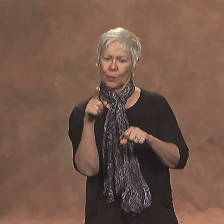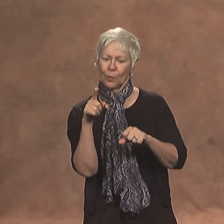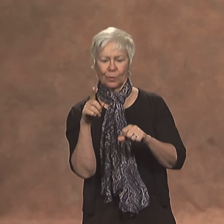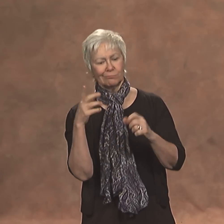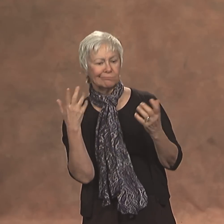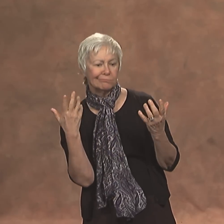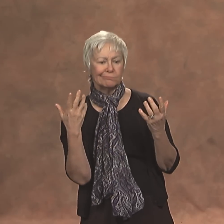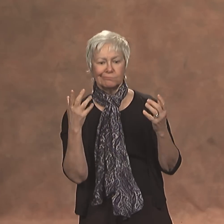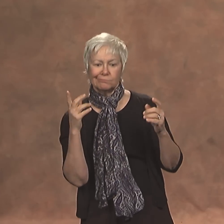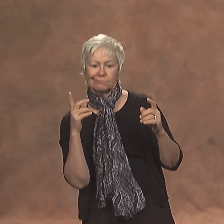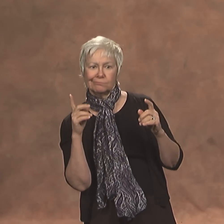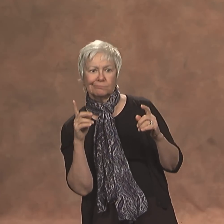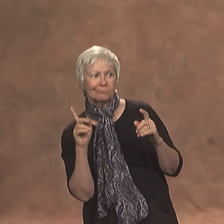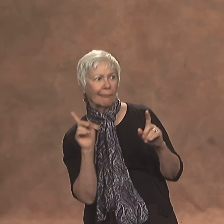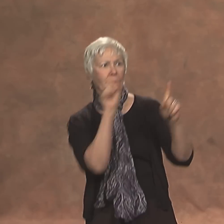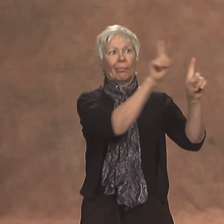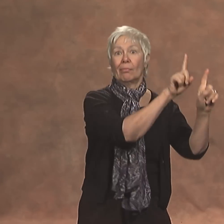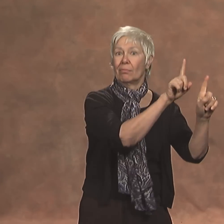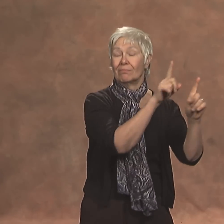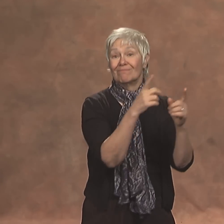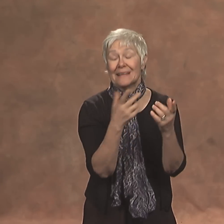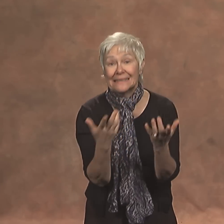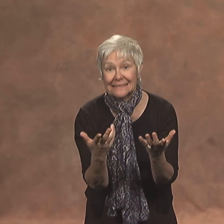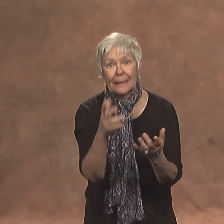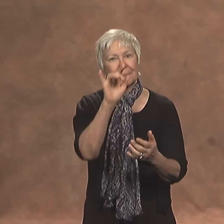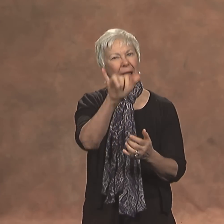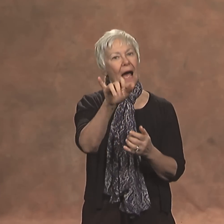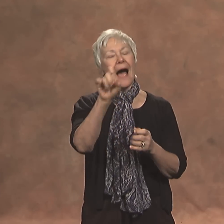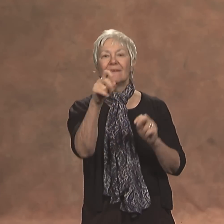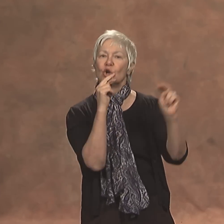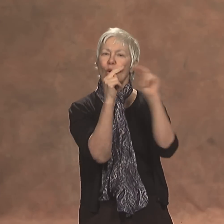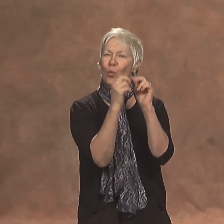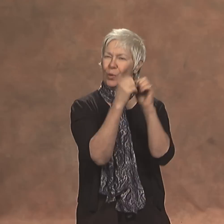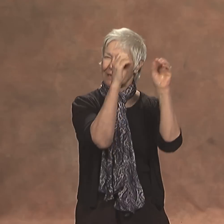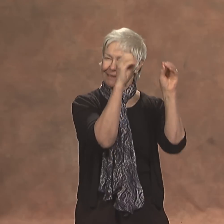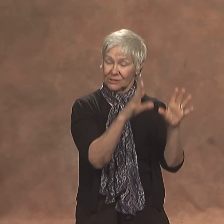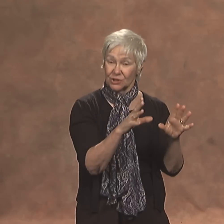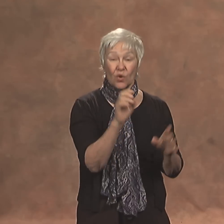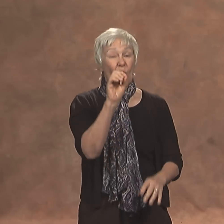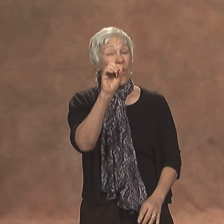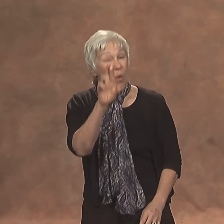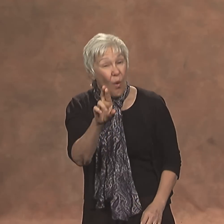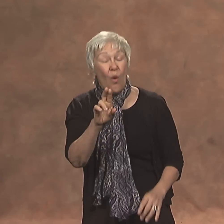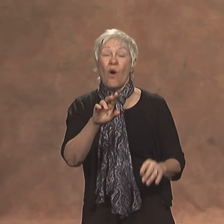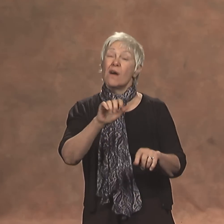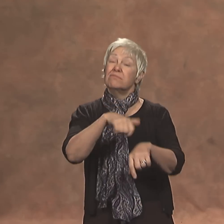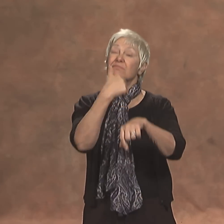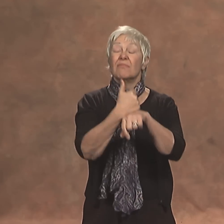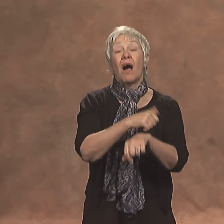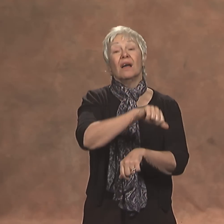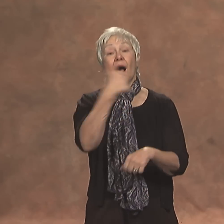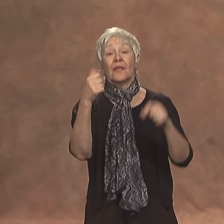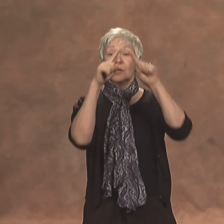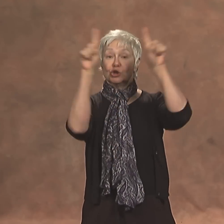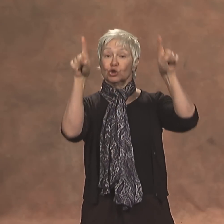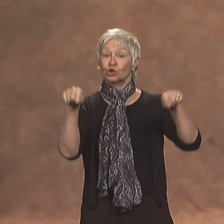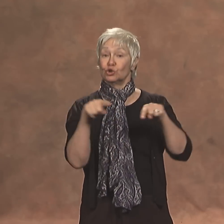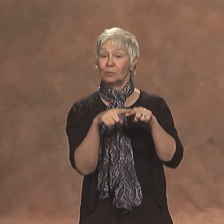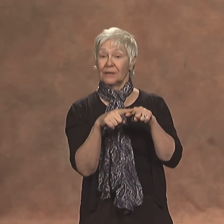And also in cases of the teacher writing equations or writing information on the board, one option is to actually stand